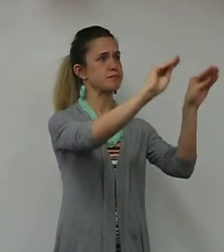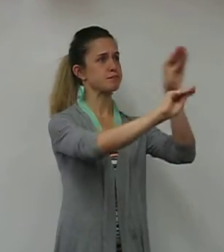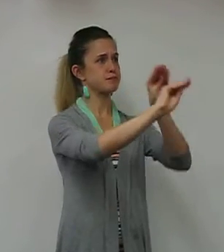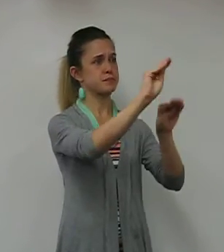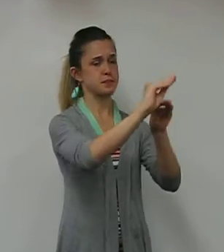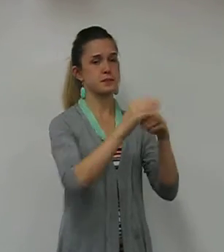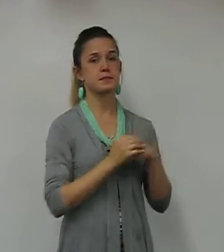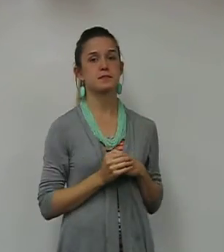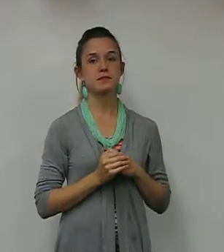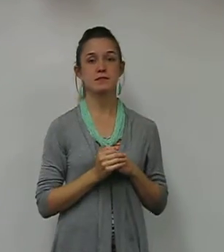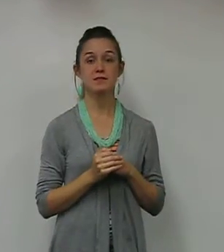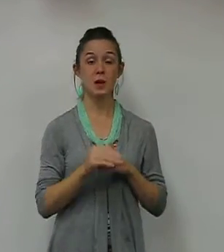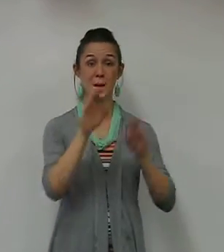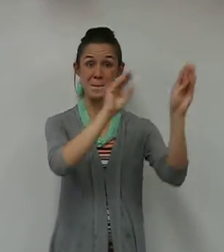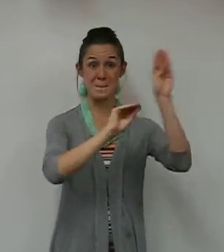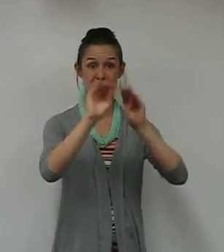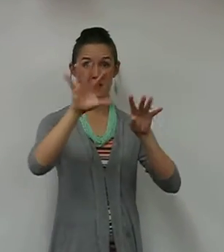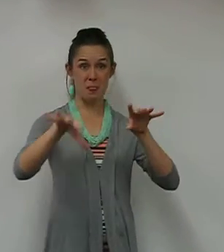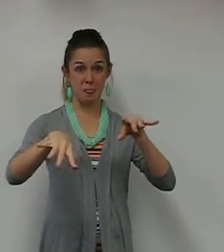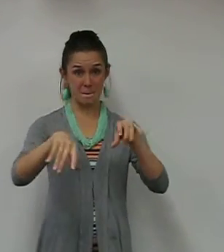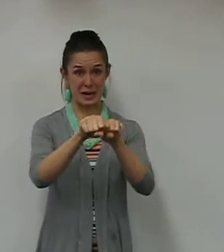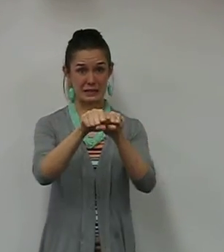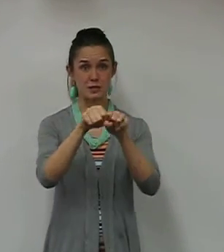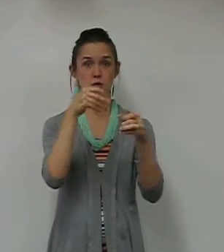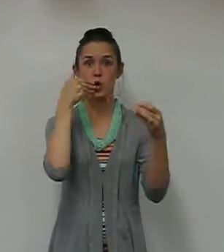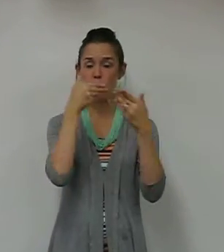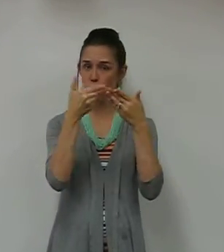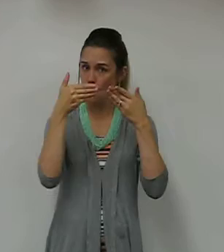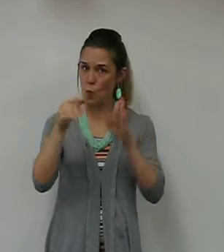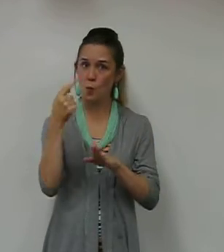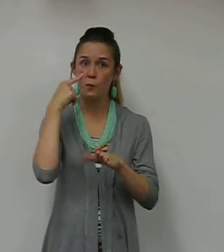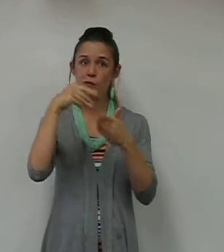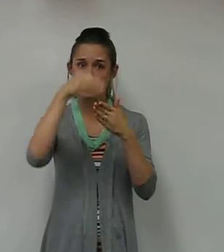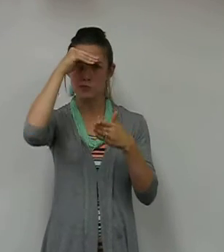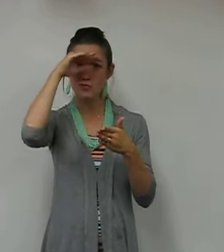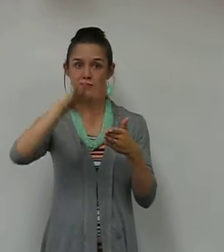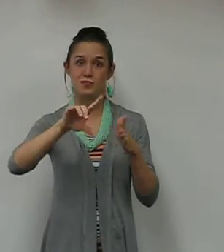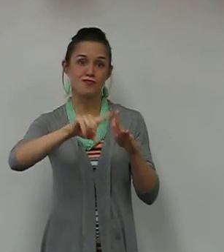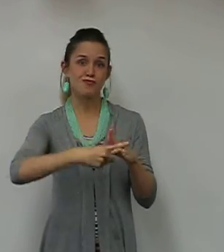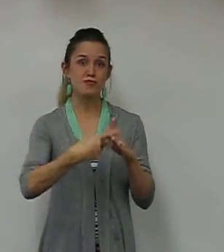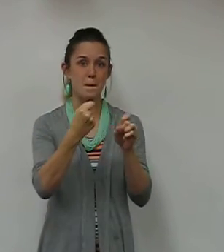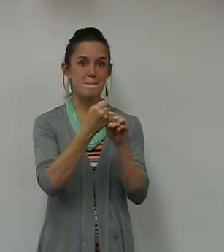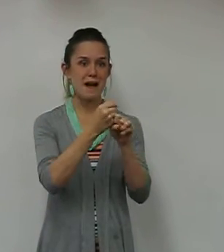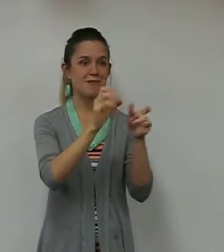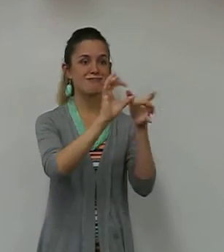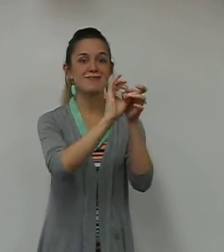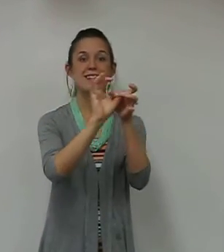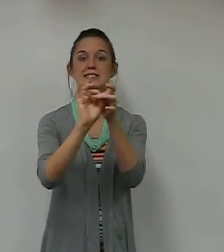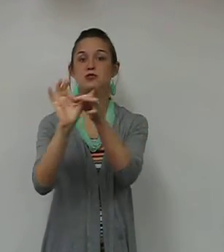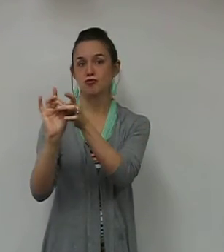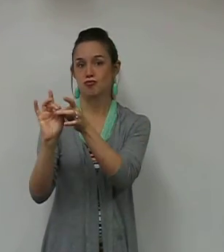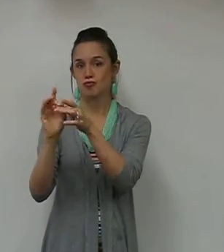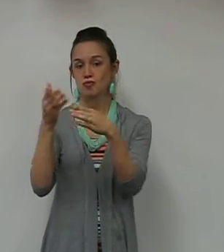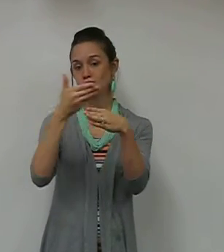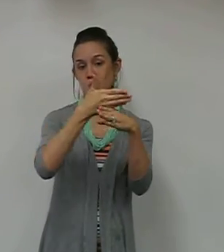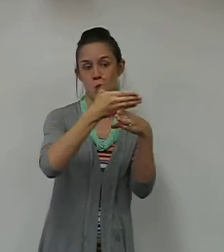Moving the magnets around on the whiteboard is a good way for students to begin to make those connections between what they